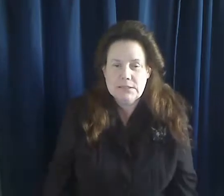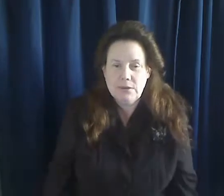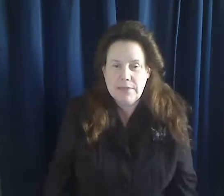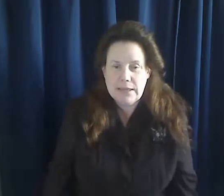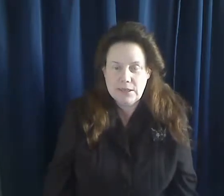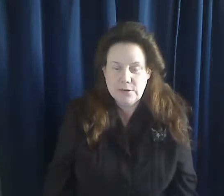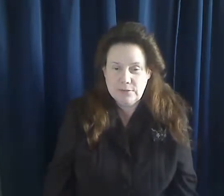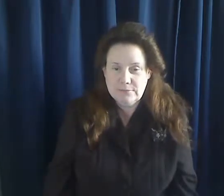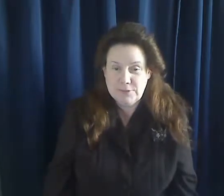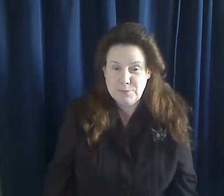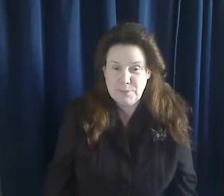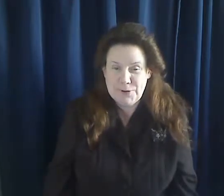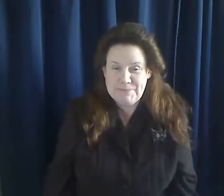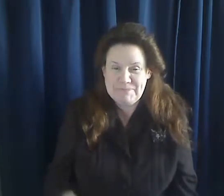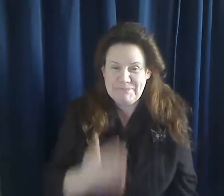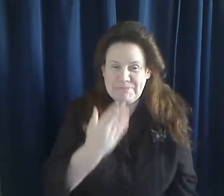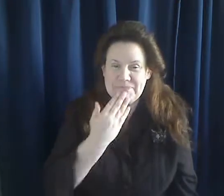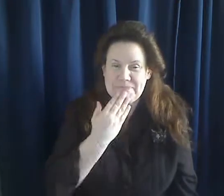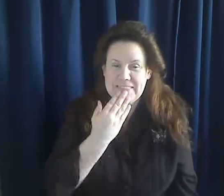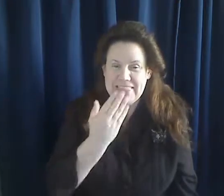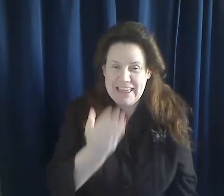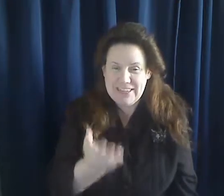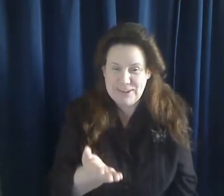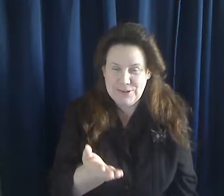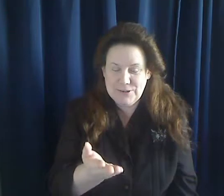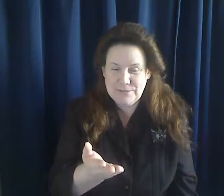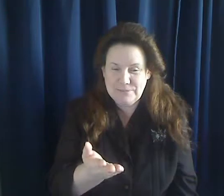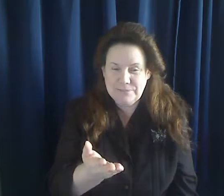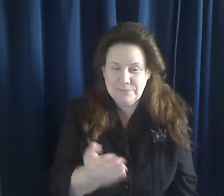So thank you, do you remember? Thank you.